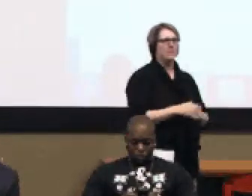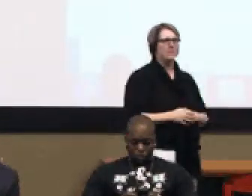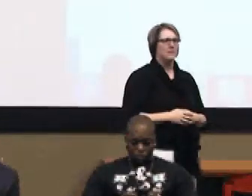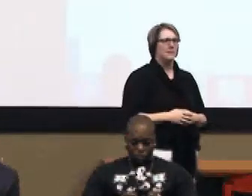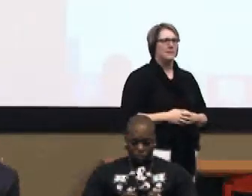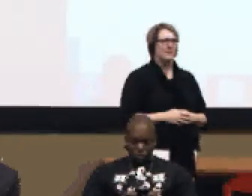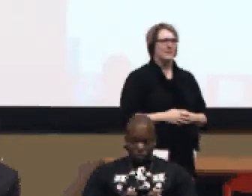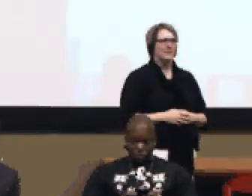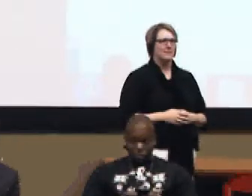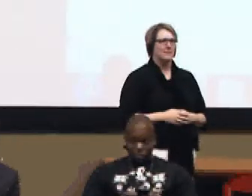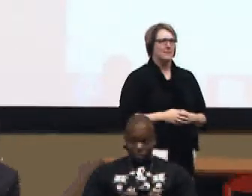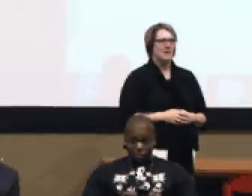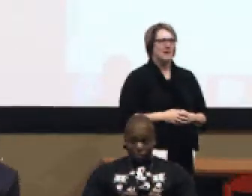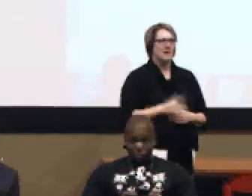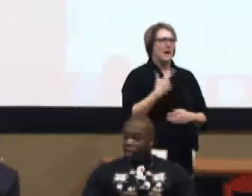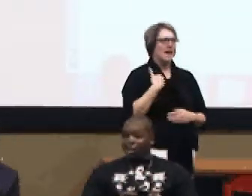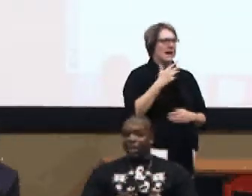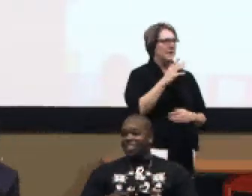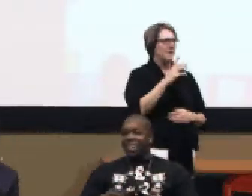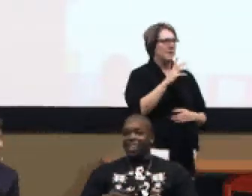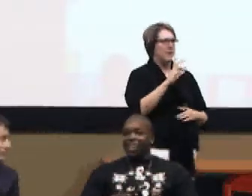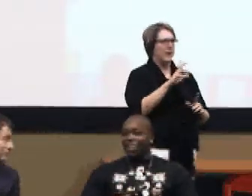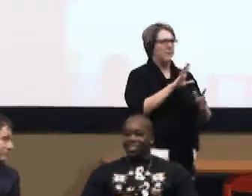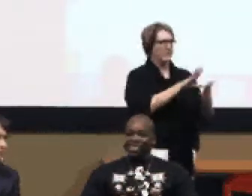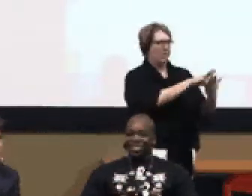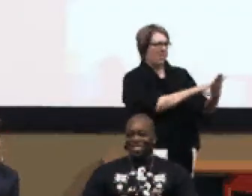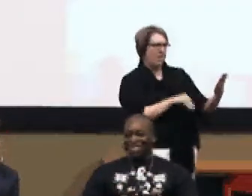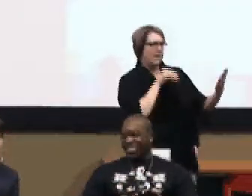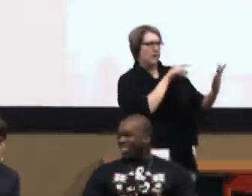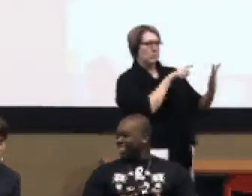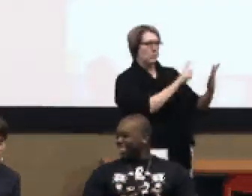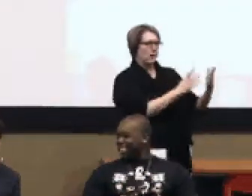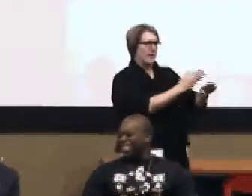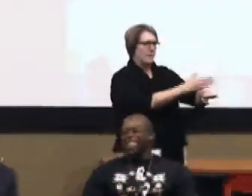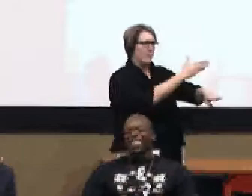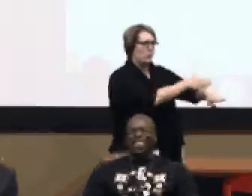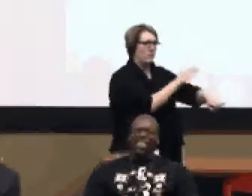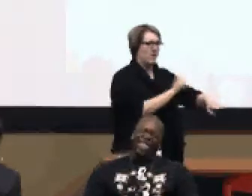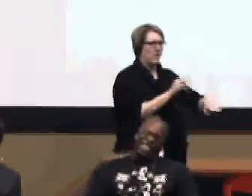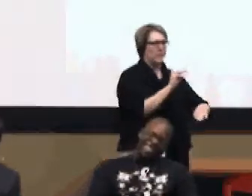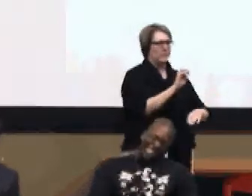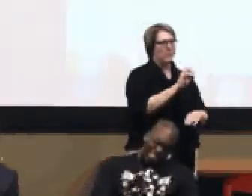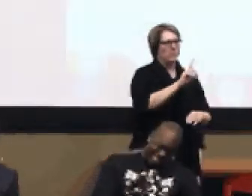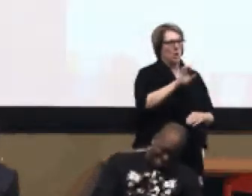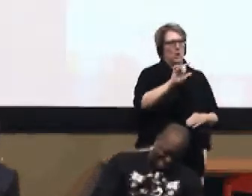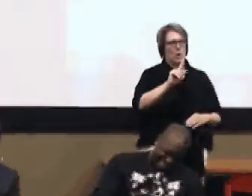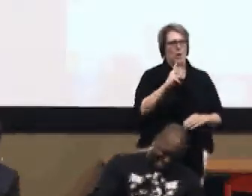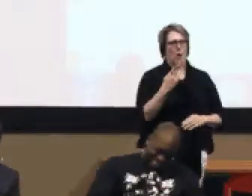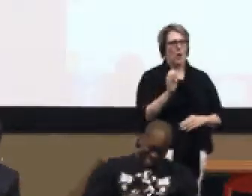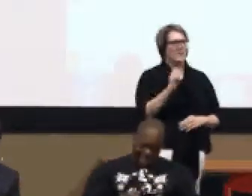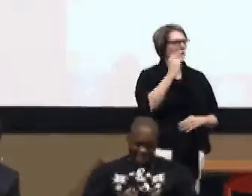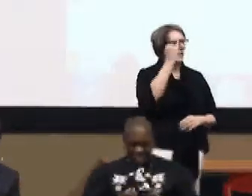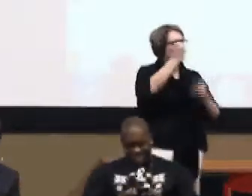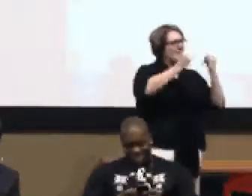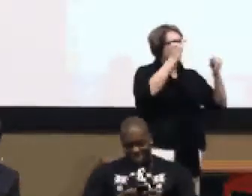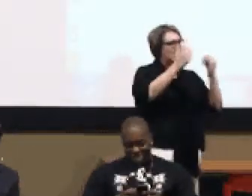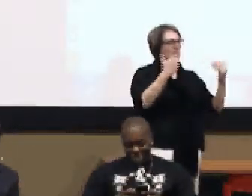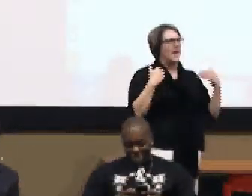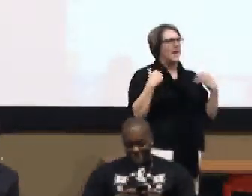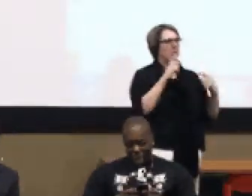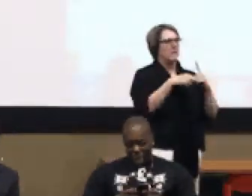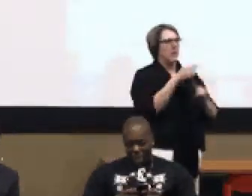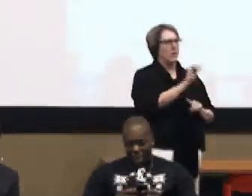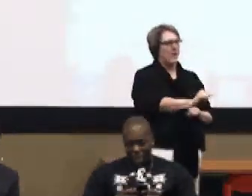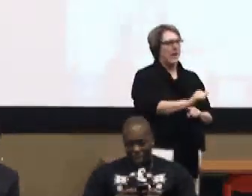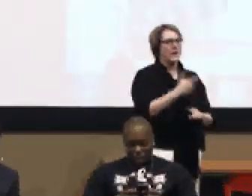the type of model that we're trying to improve upon. And so there's a lot of ideas that we have about that. And